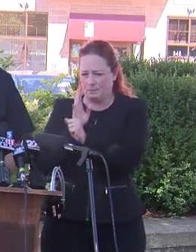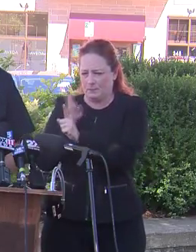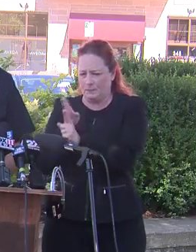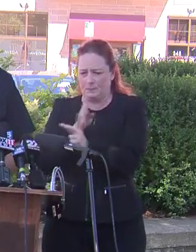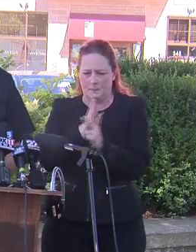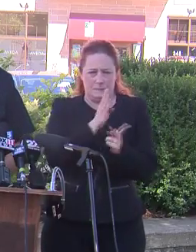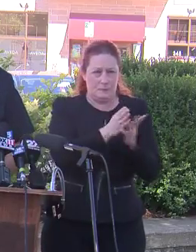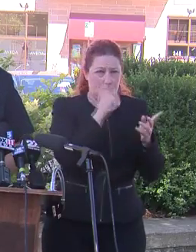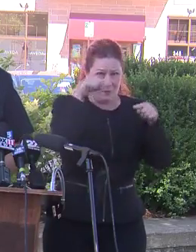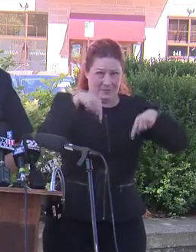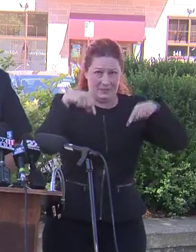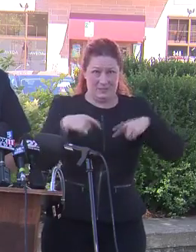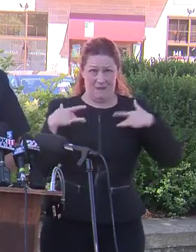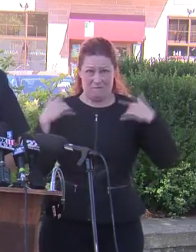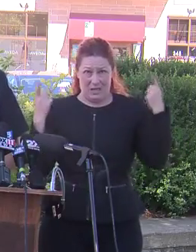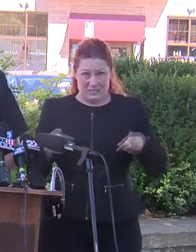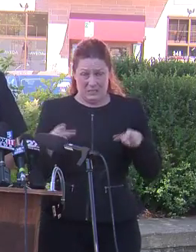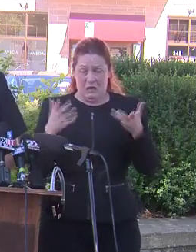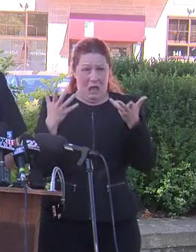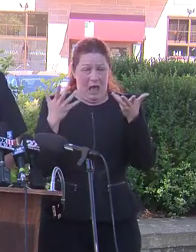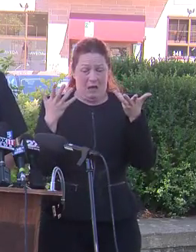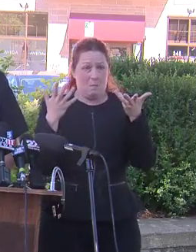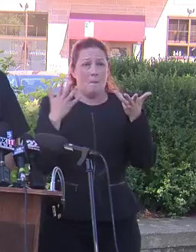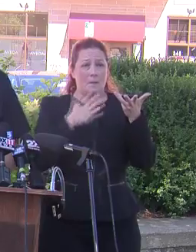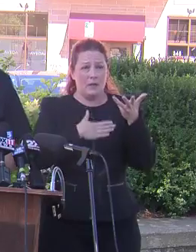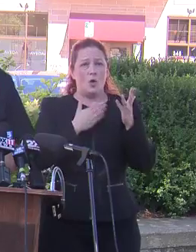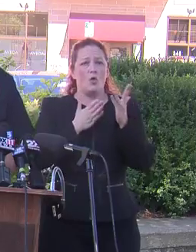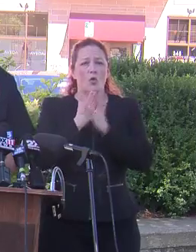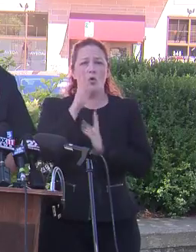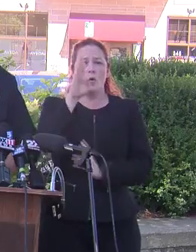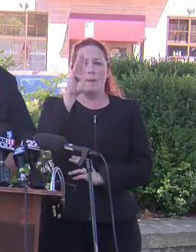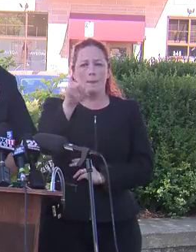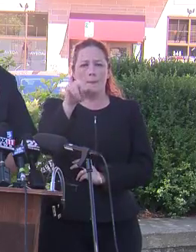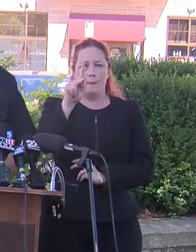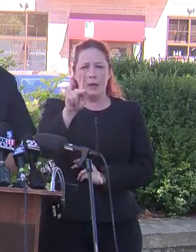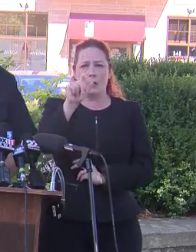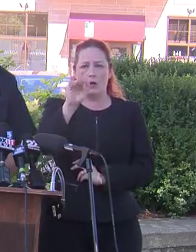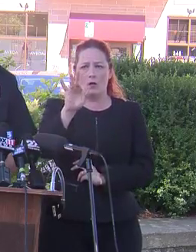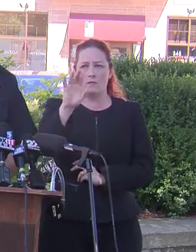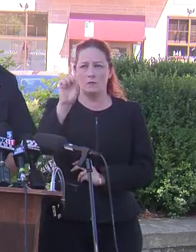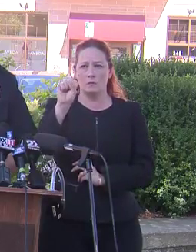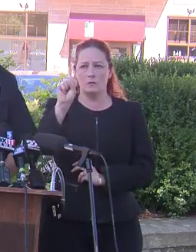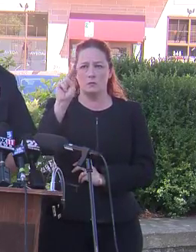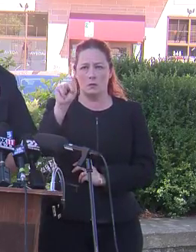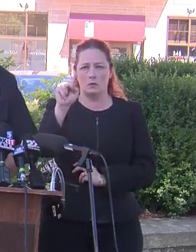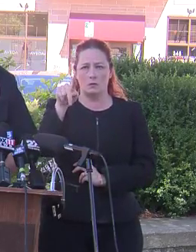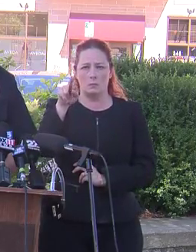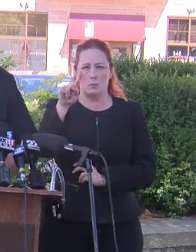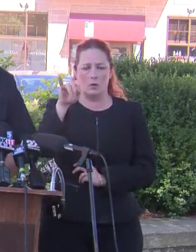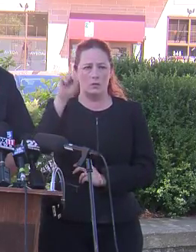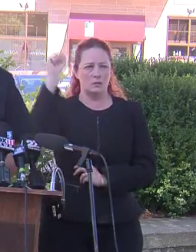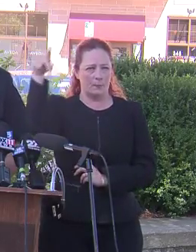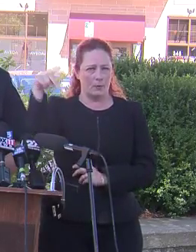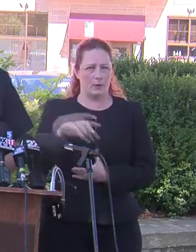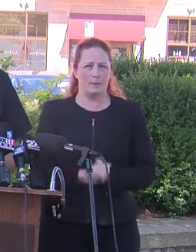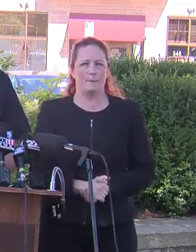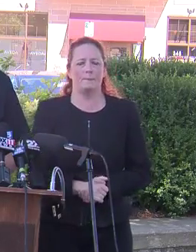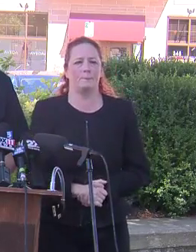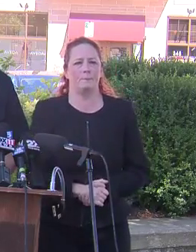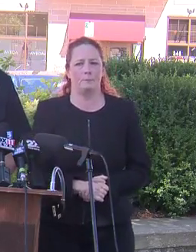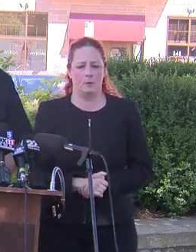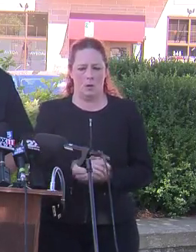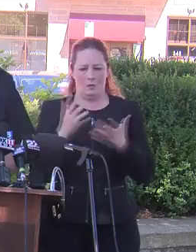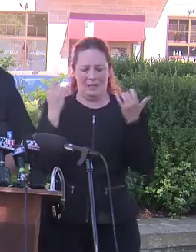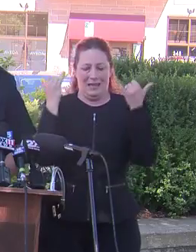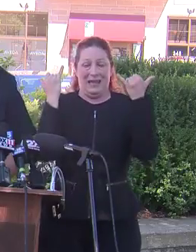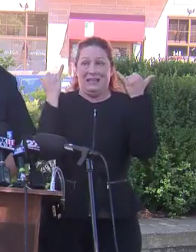dedicated to this event here in Sun Prairie, they're asked to do that through the Bank of Sun Prairie. To date, now that transition